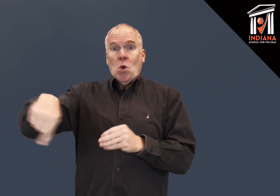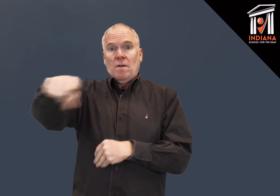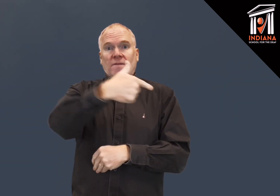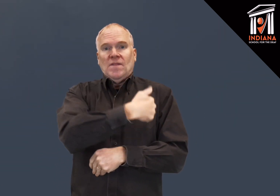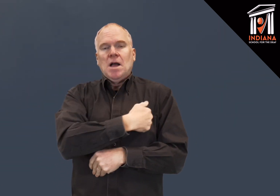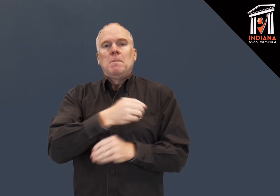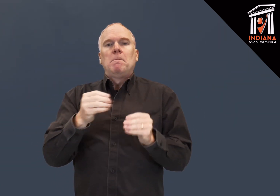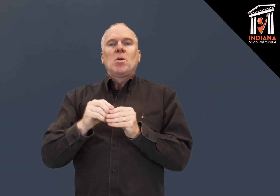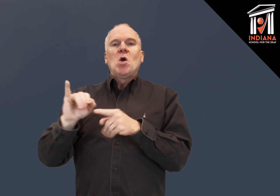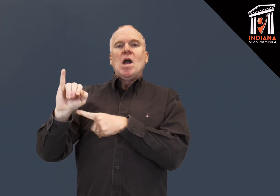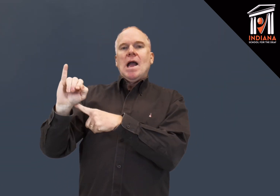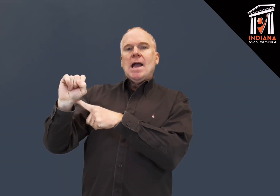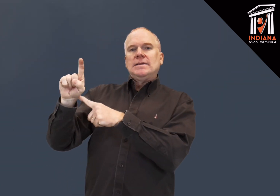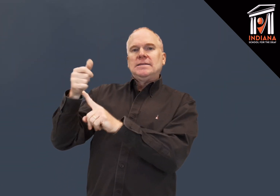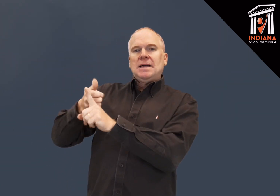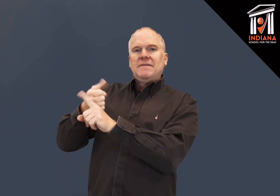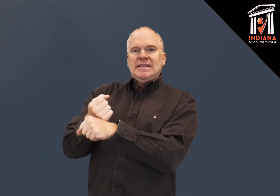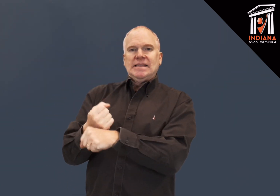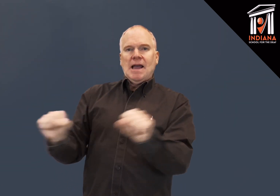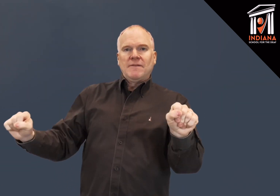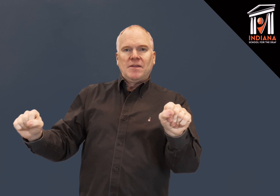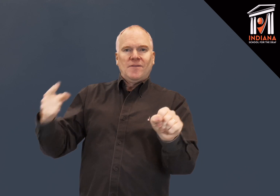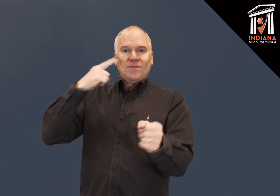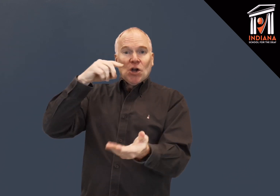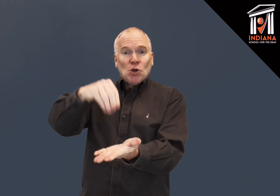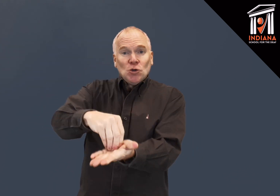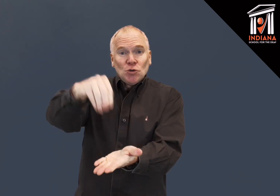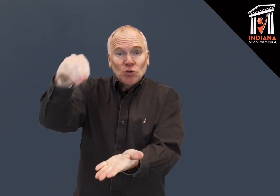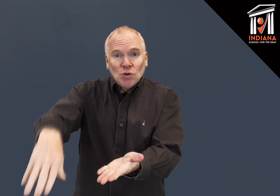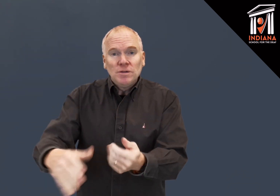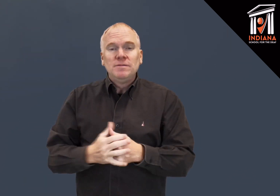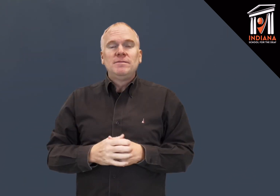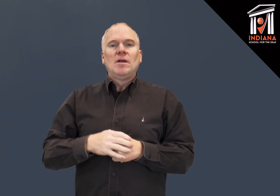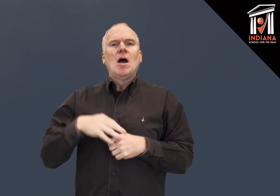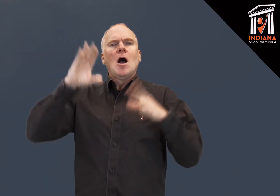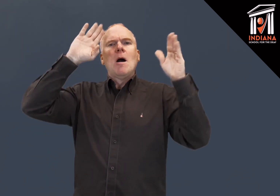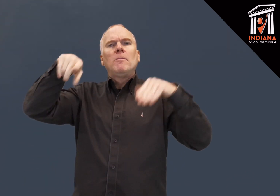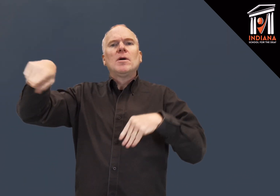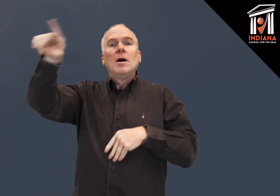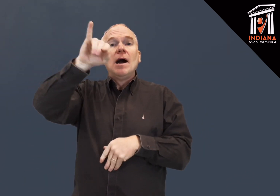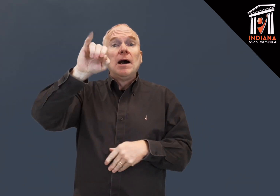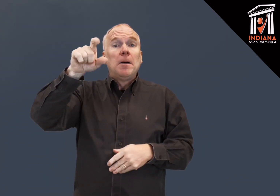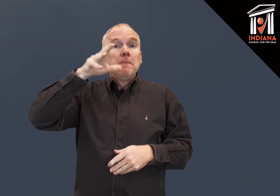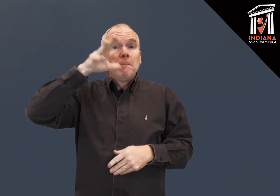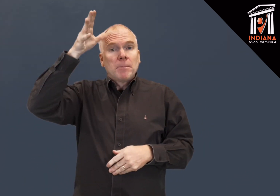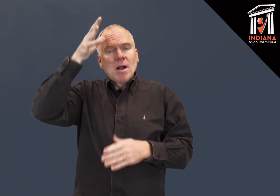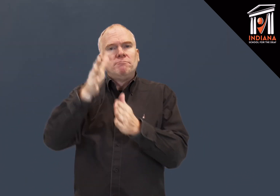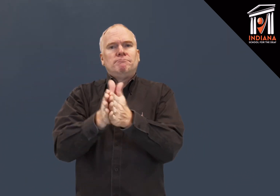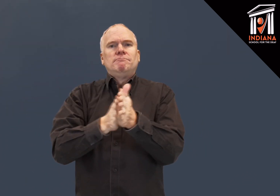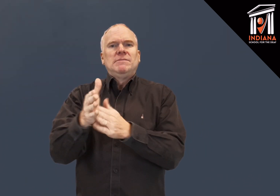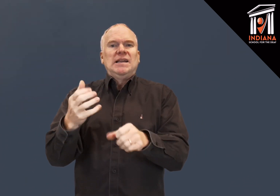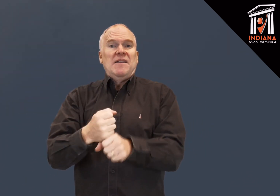I do encourage you to get your vaccination. More of us that get the vaccination keeps ISD safe and keeps our students